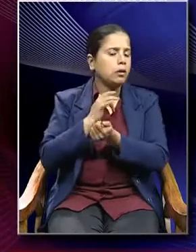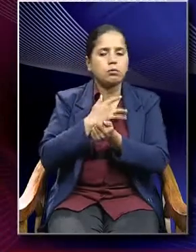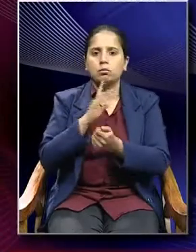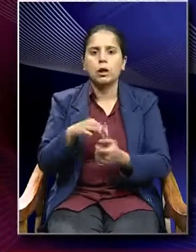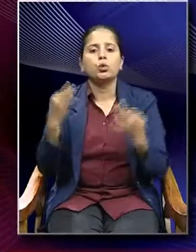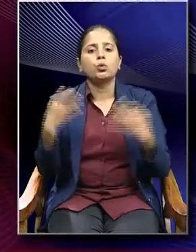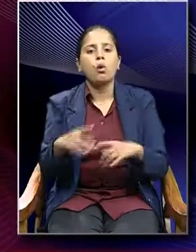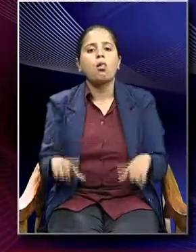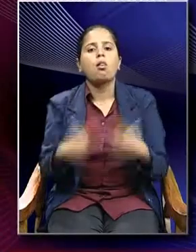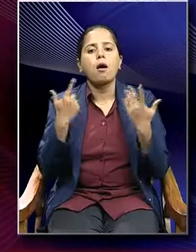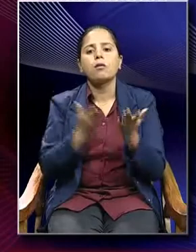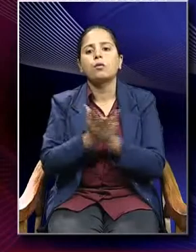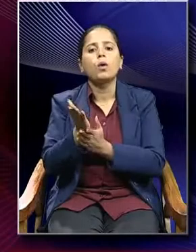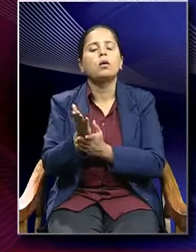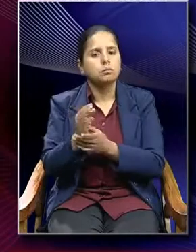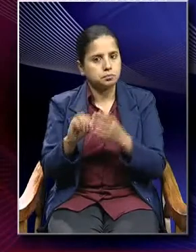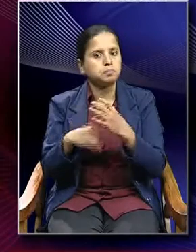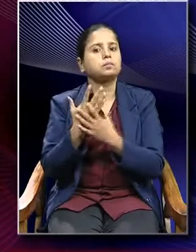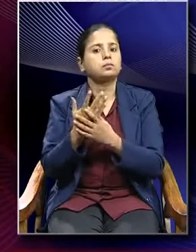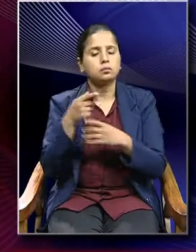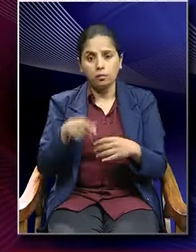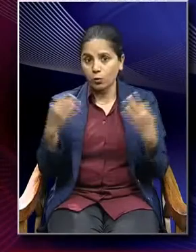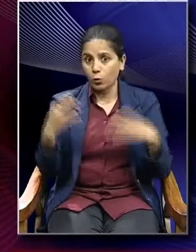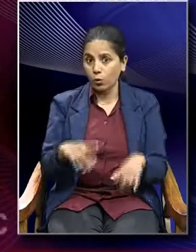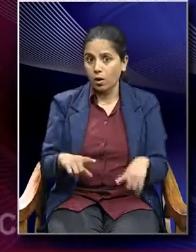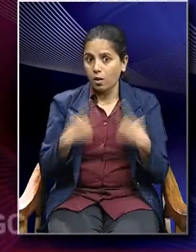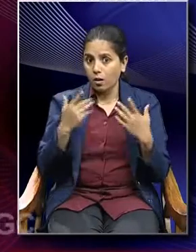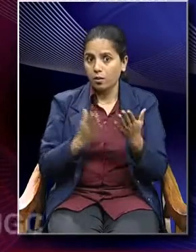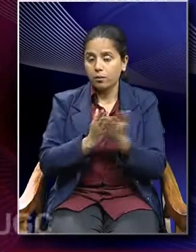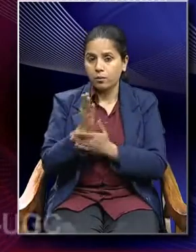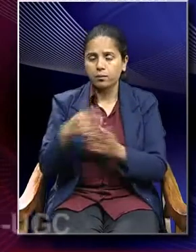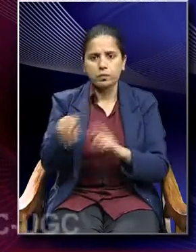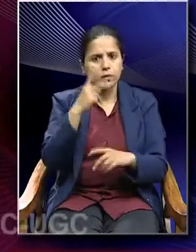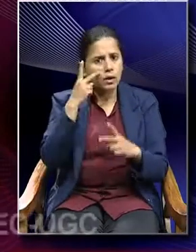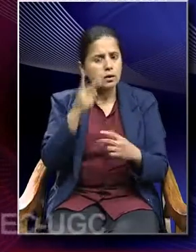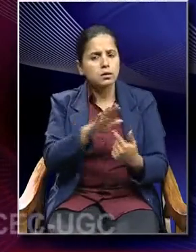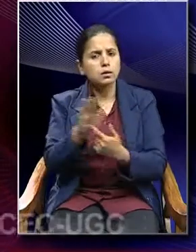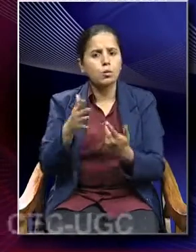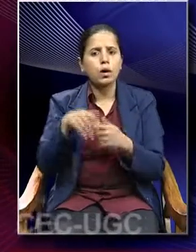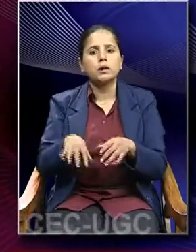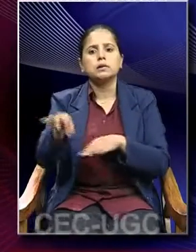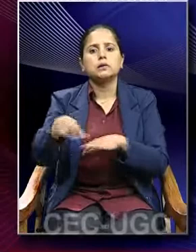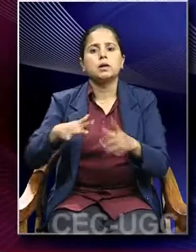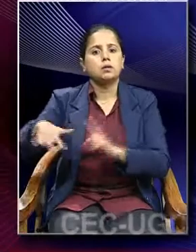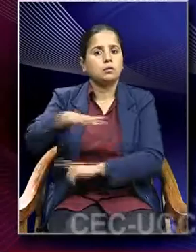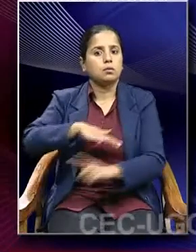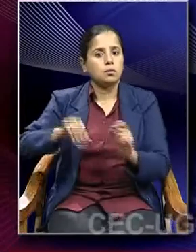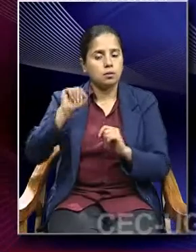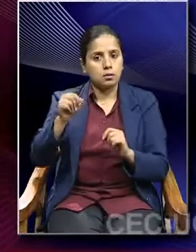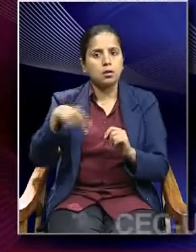was emerging. Now this new way of life was more also located in the urban area, and it